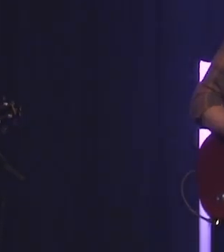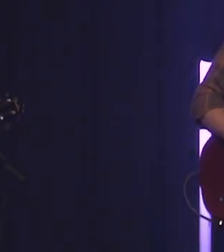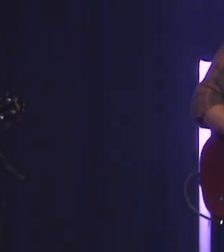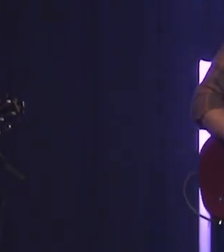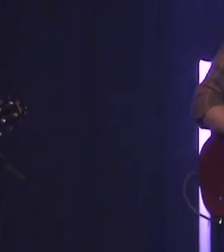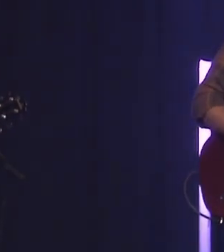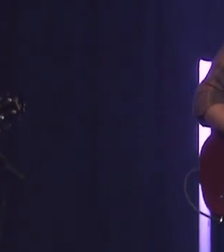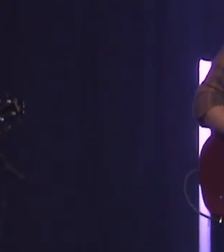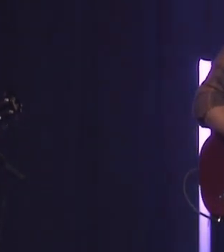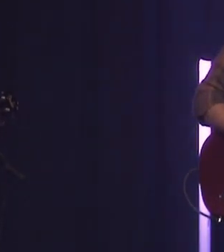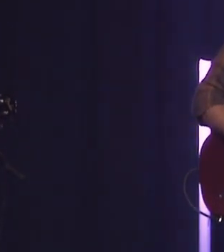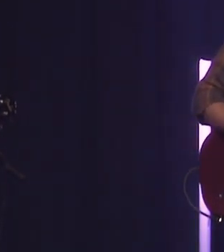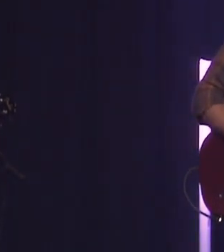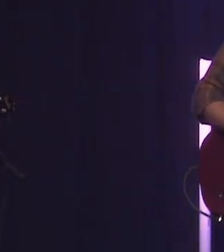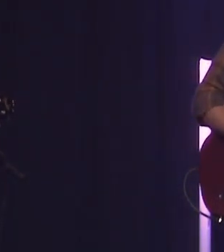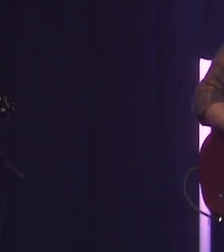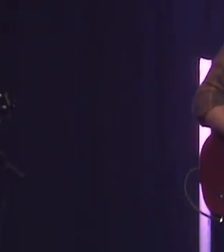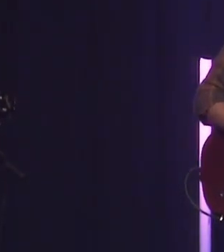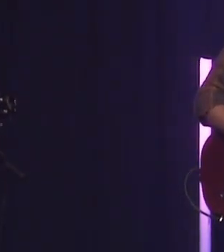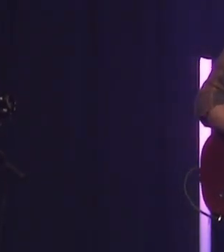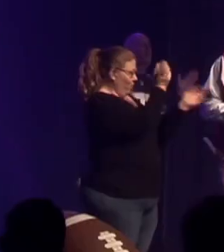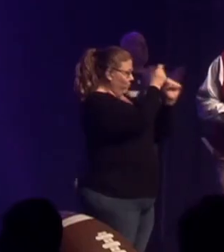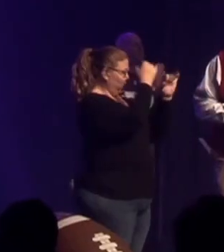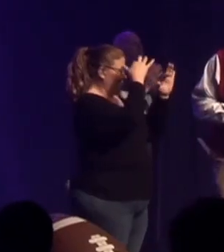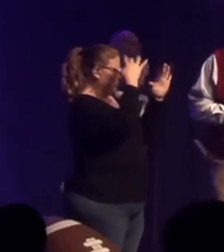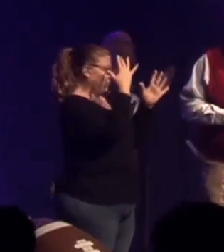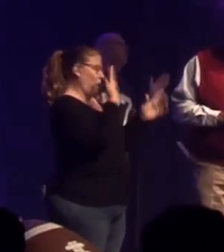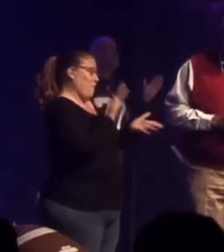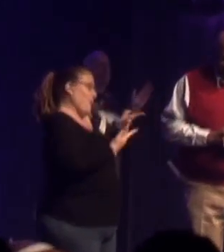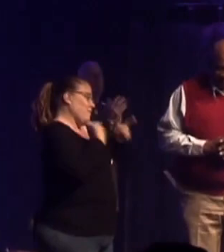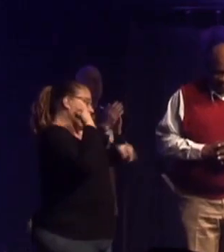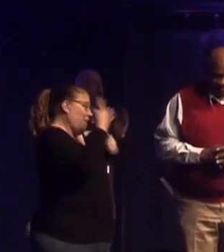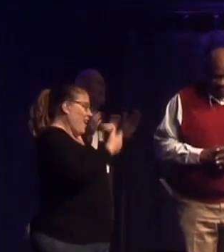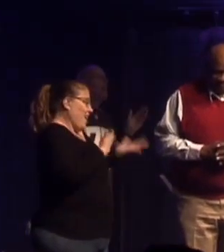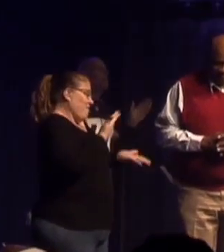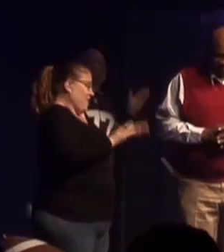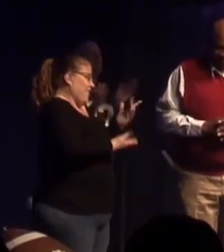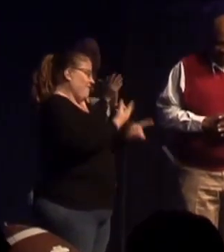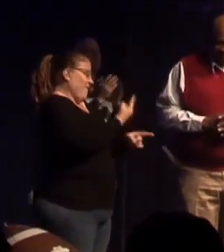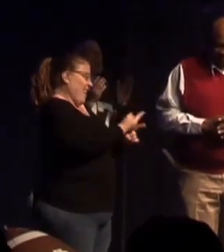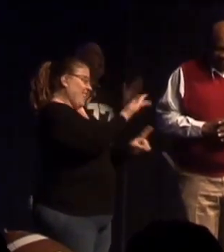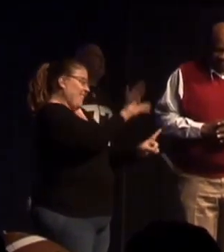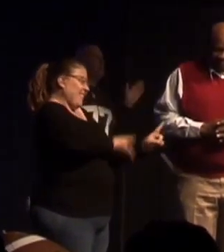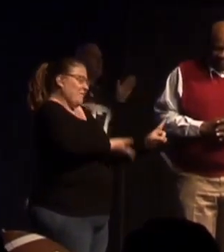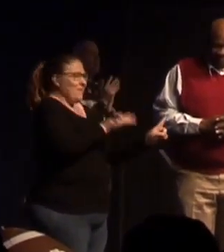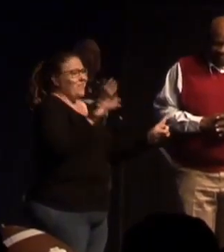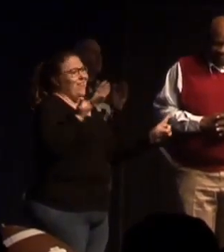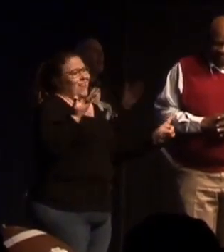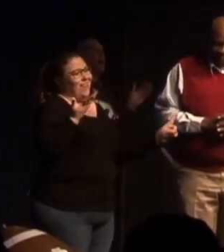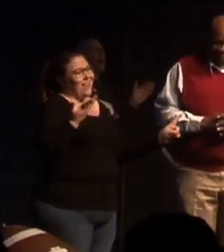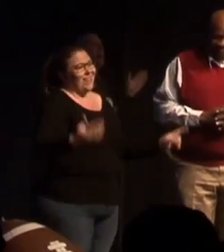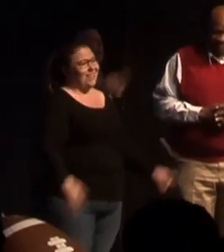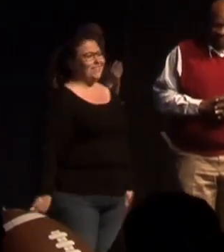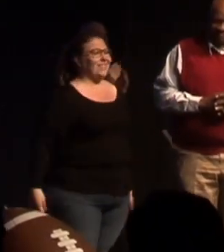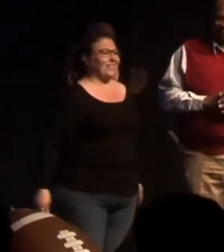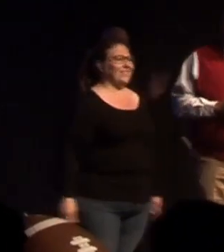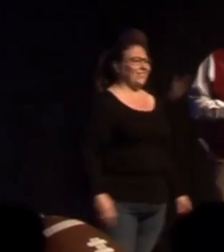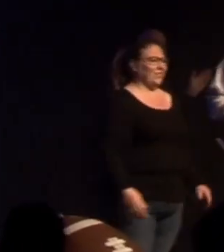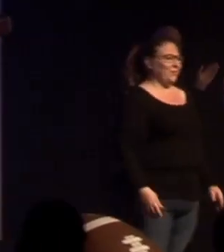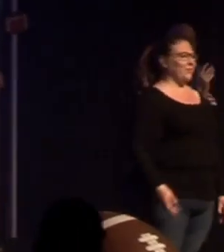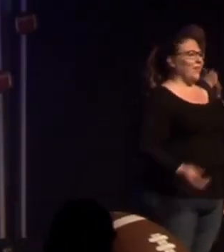There's an image of you in my mind. Could be mad, but you might just be